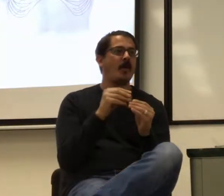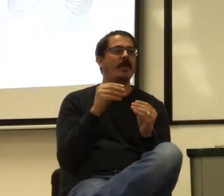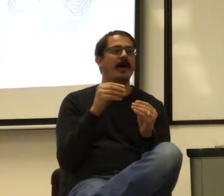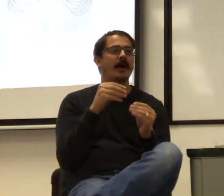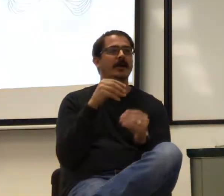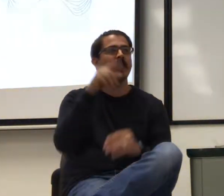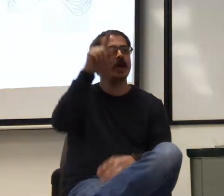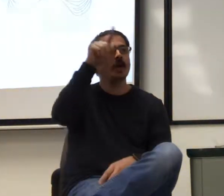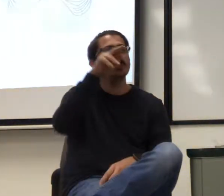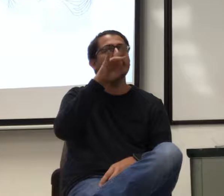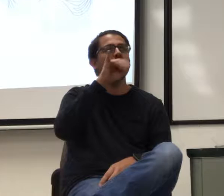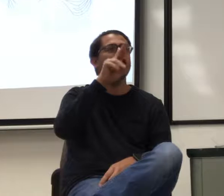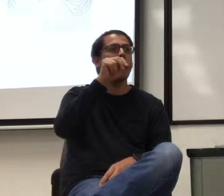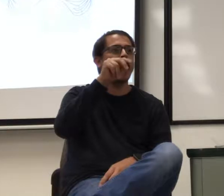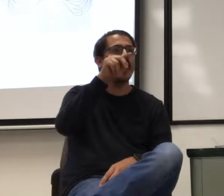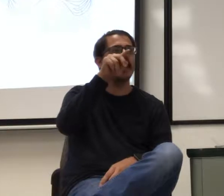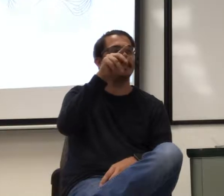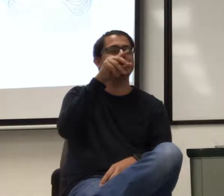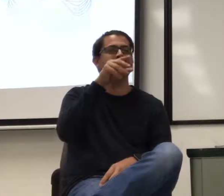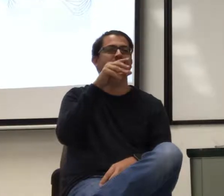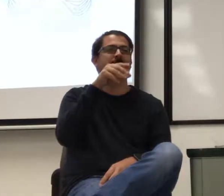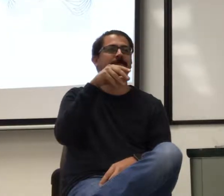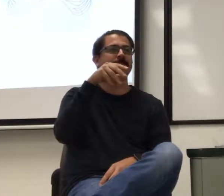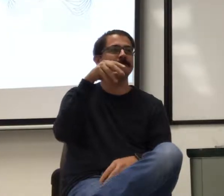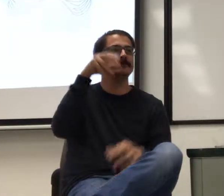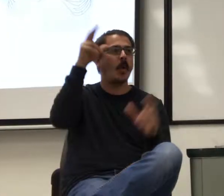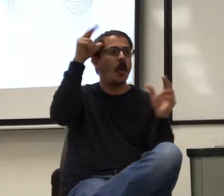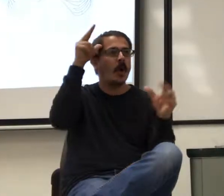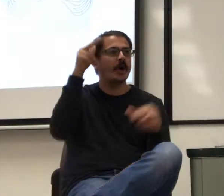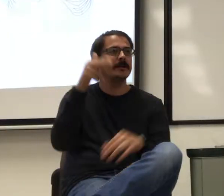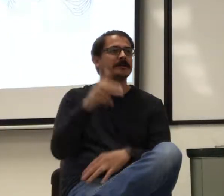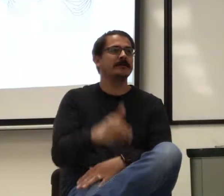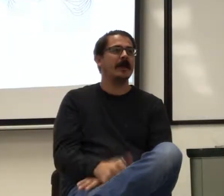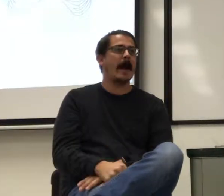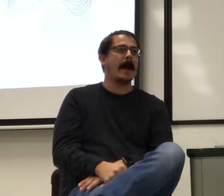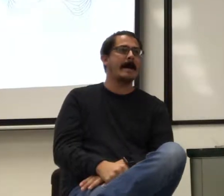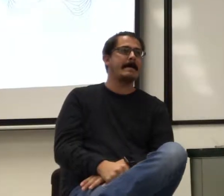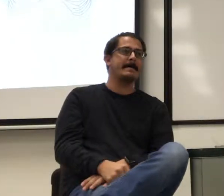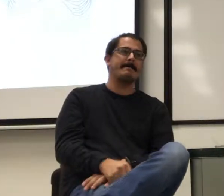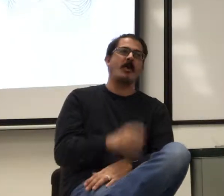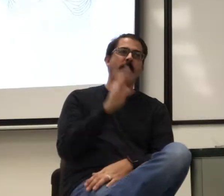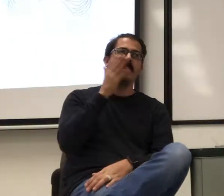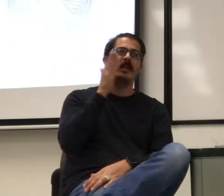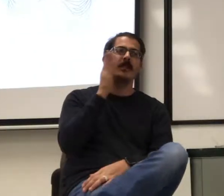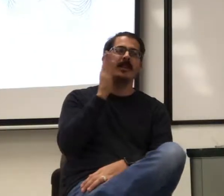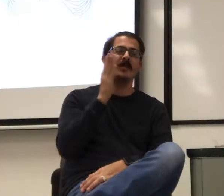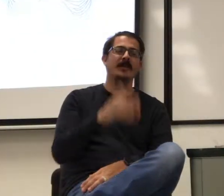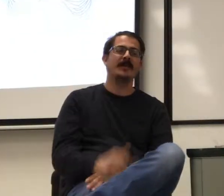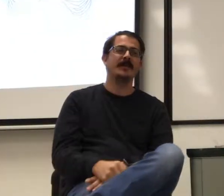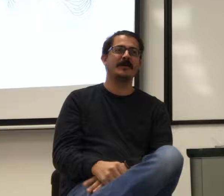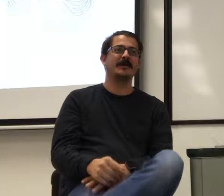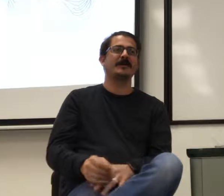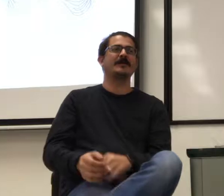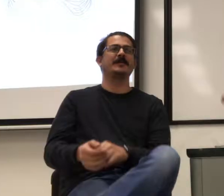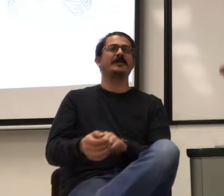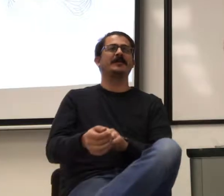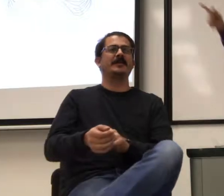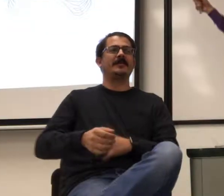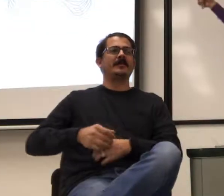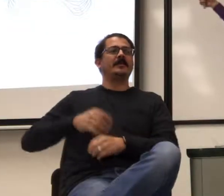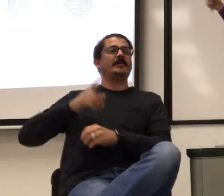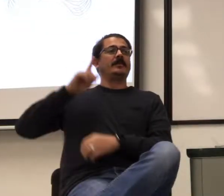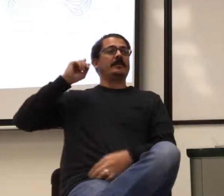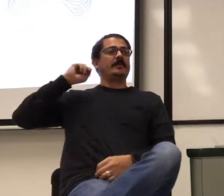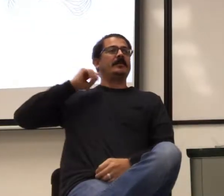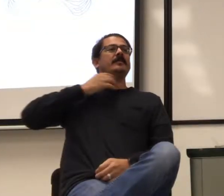Yeah, look at the picture. It's not very long. You can feel your larynx, right, the laryngeal prominence. So right below that is trachea,